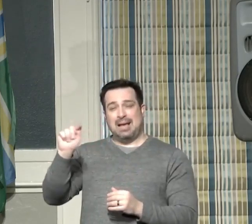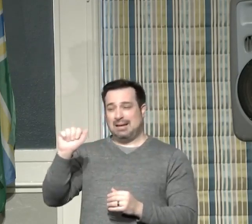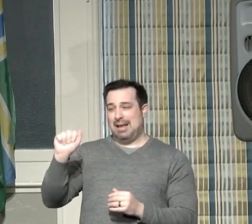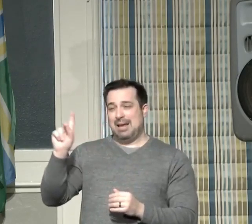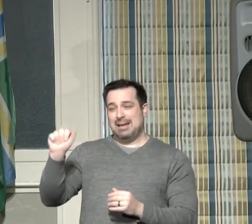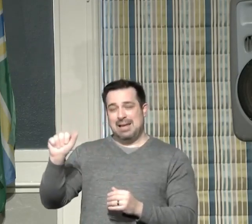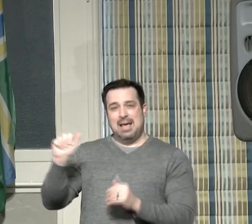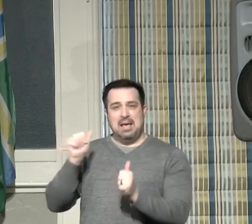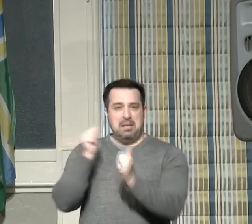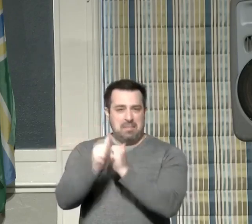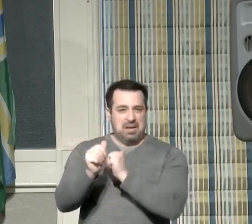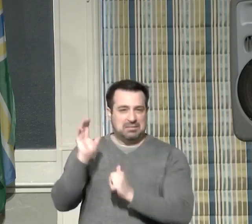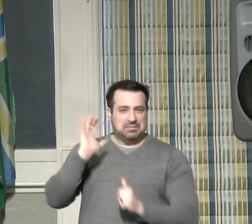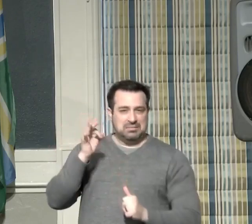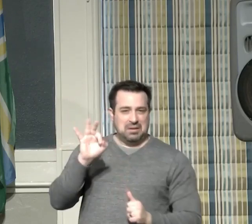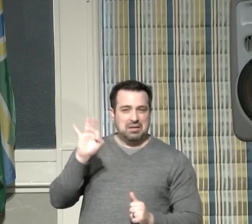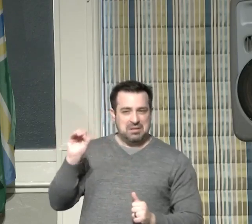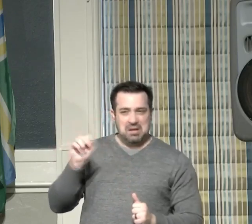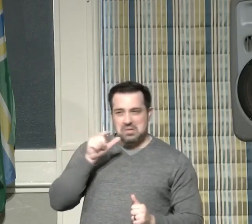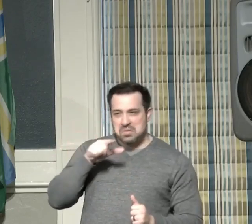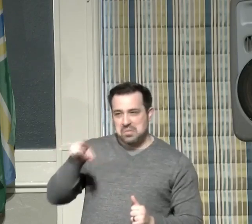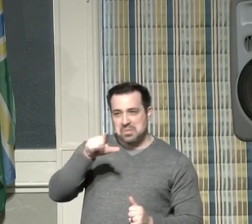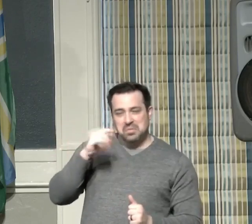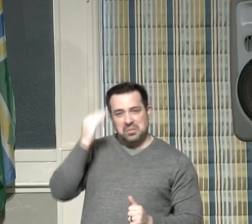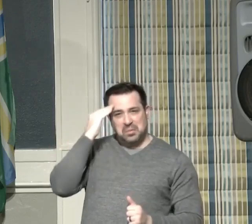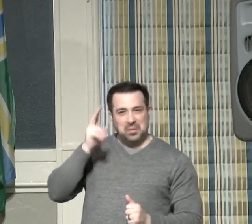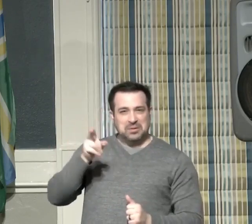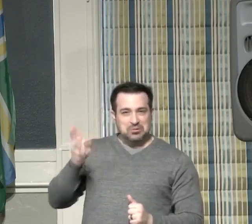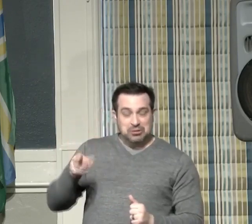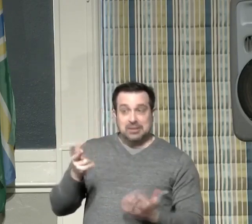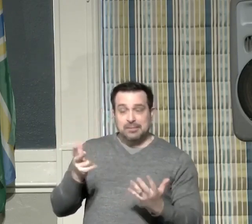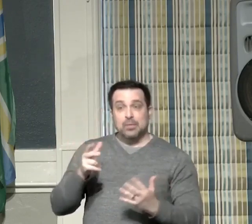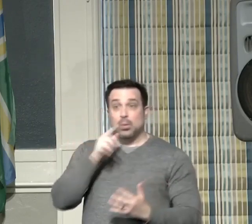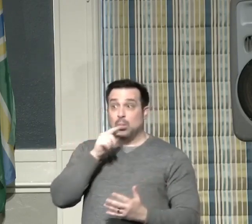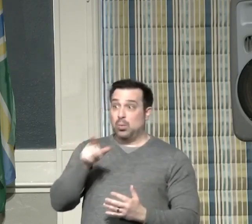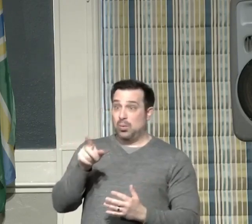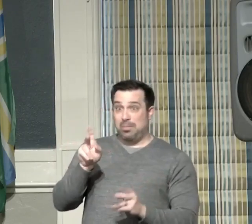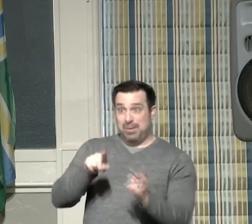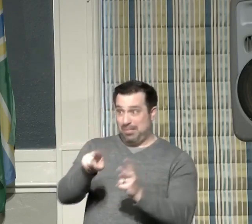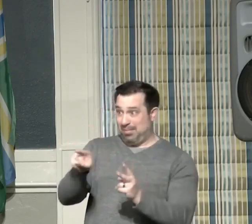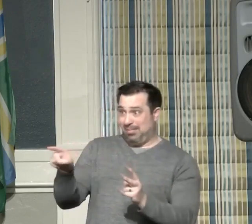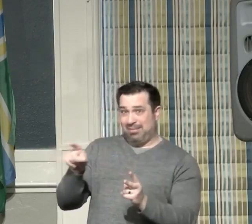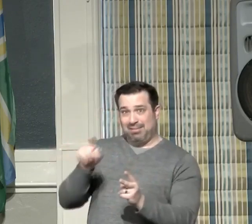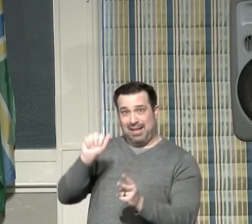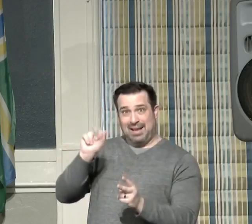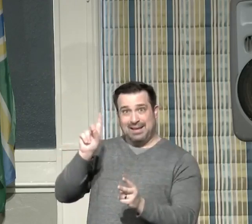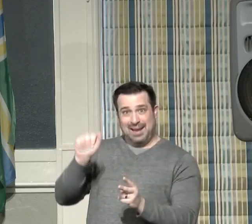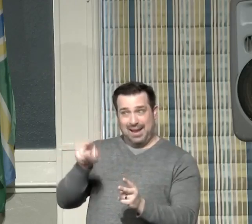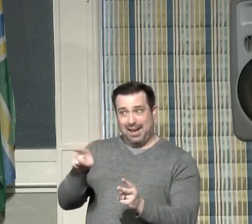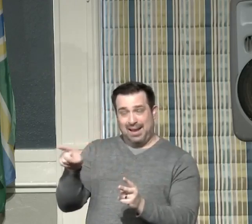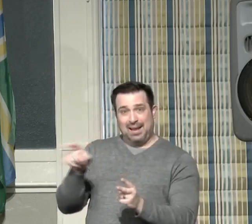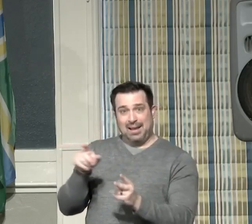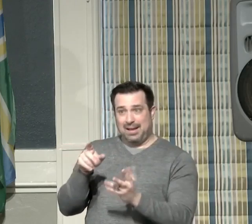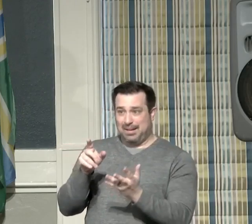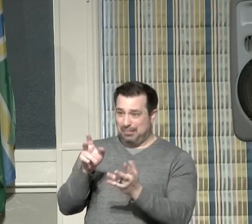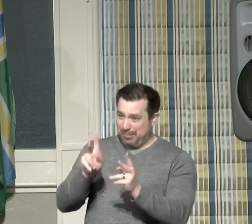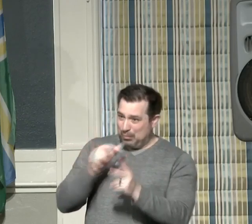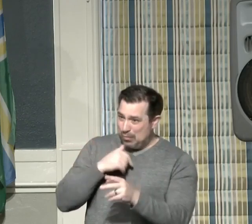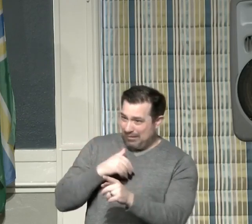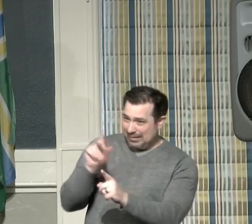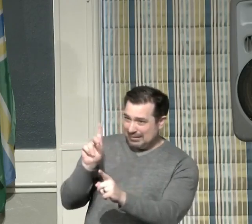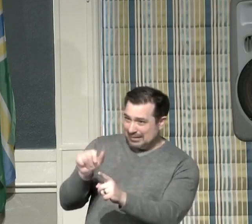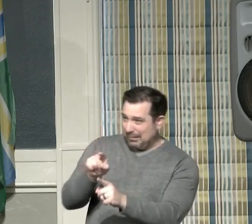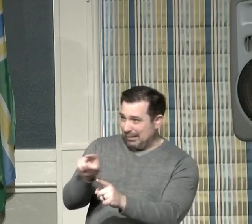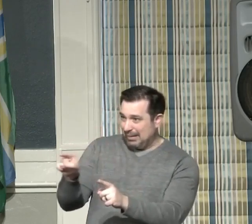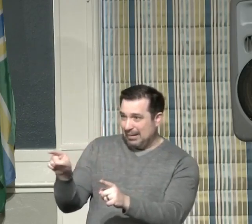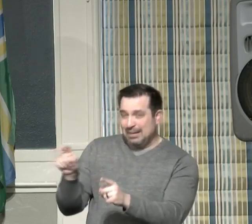historians, was that individuals with disabilities, those same people, those moral degenerates,